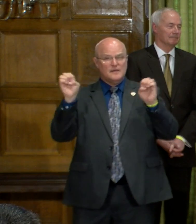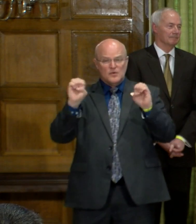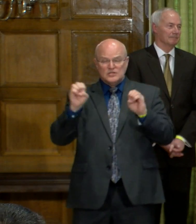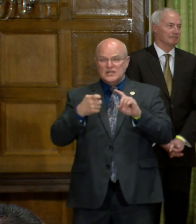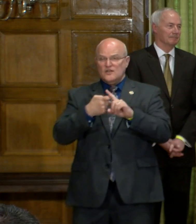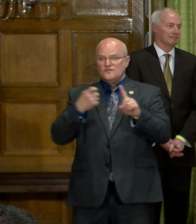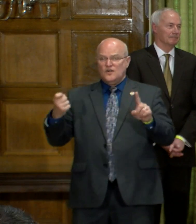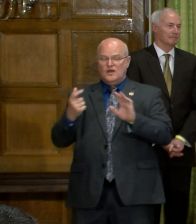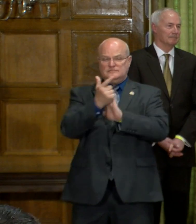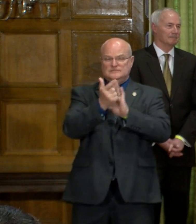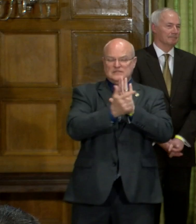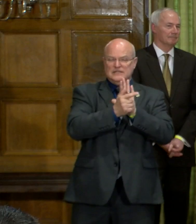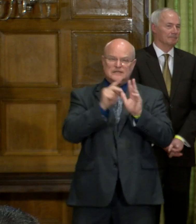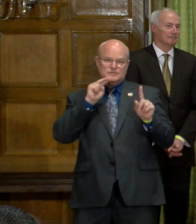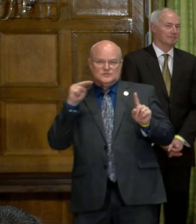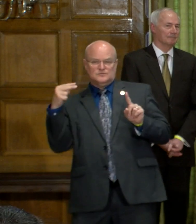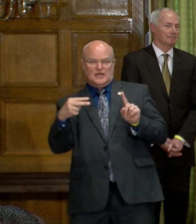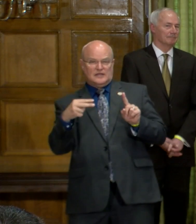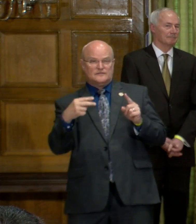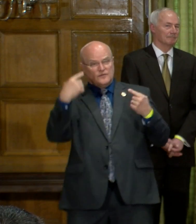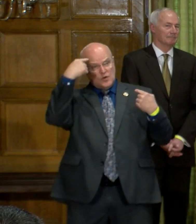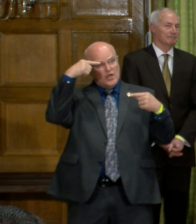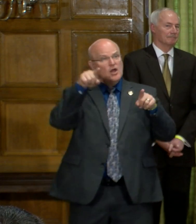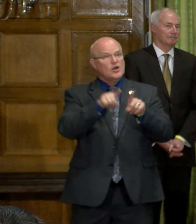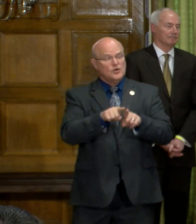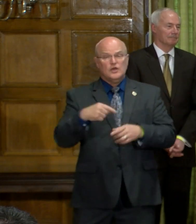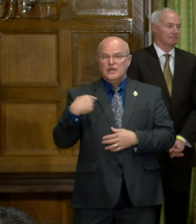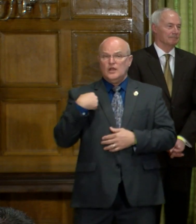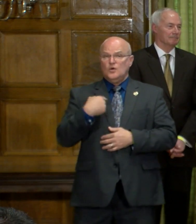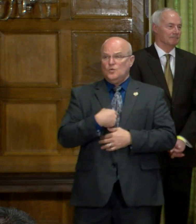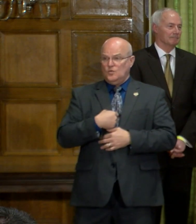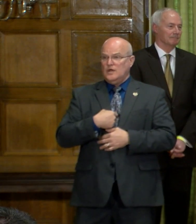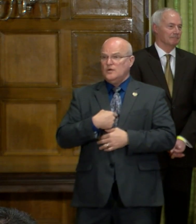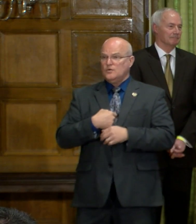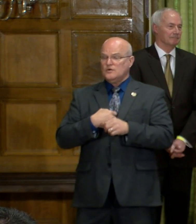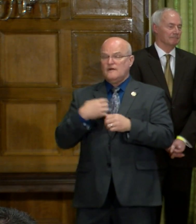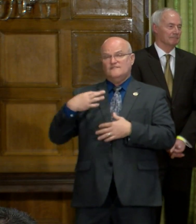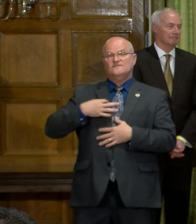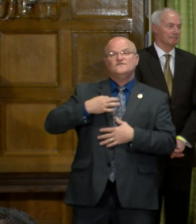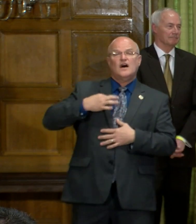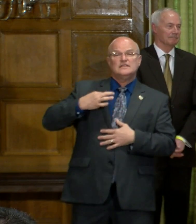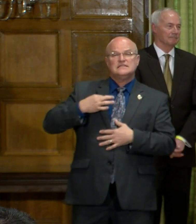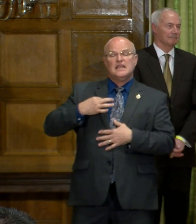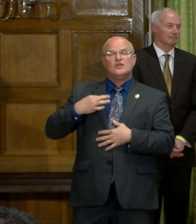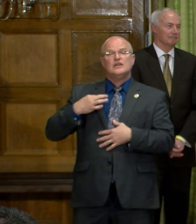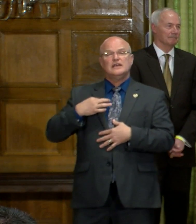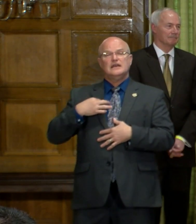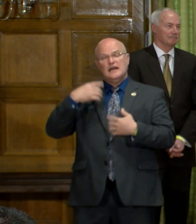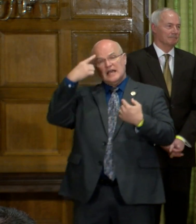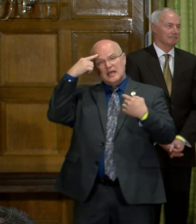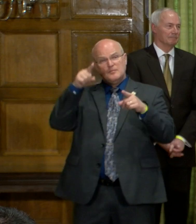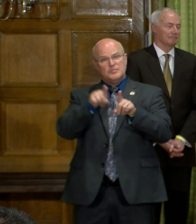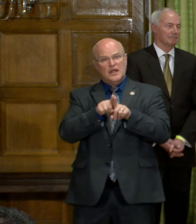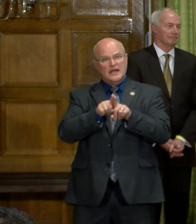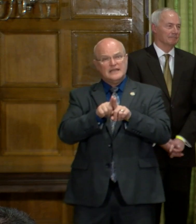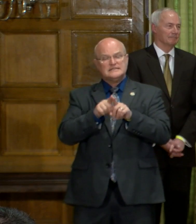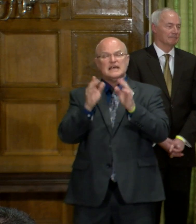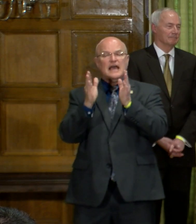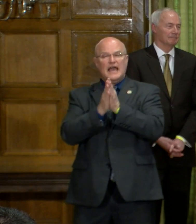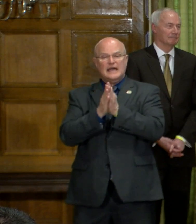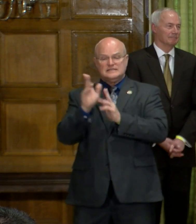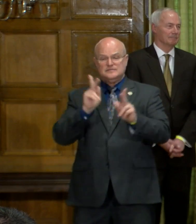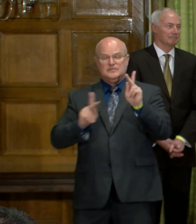law enforcement perspective. We all agreed at that time that we would do voluntary compliance, go to Arkansans, seek their